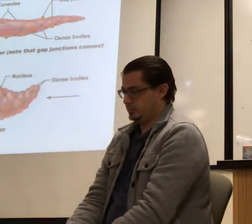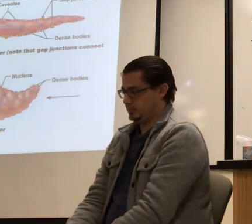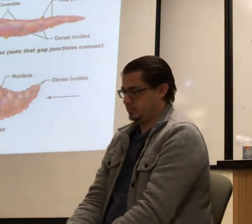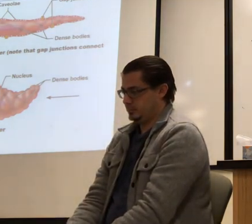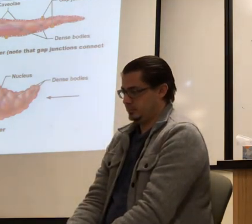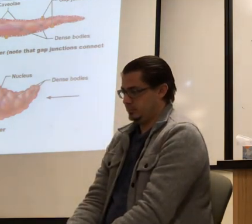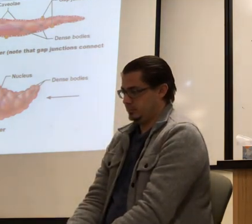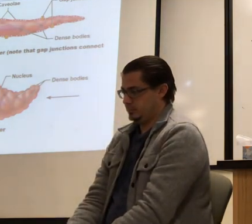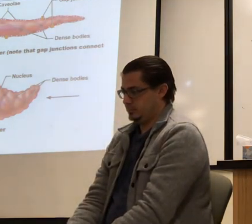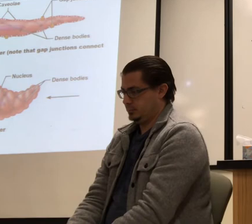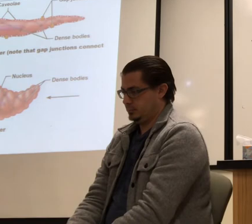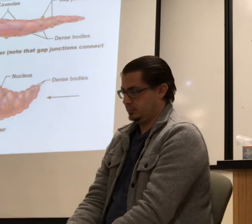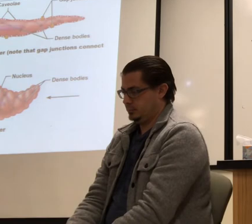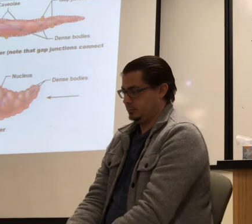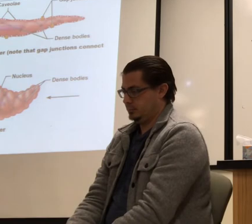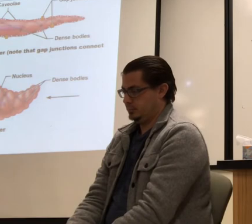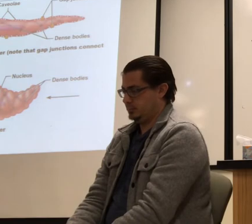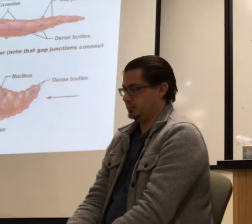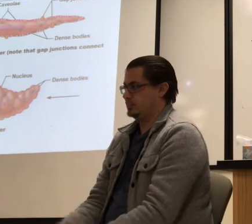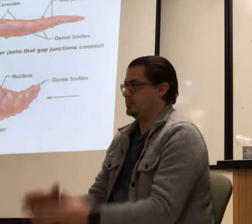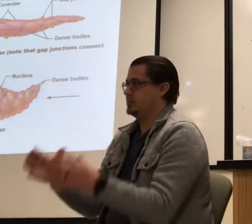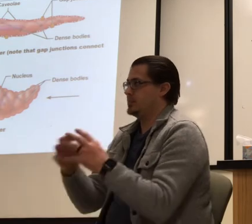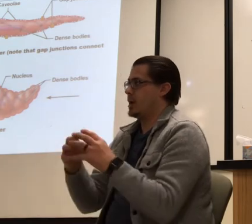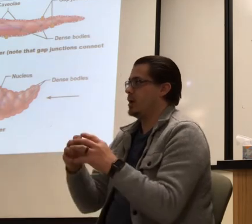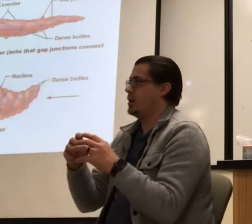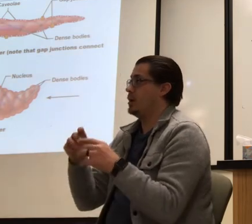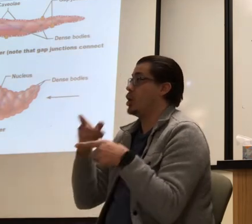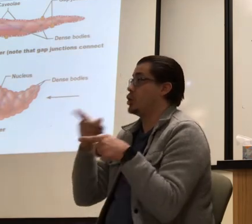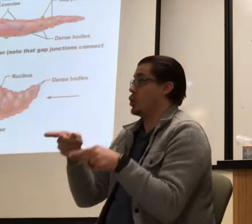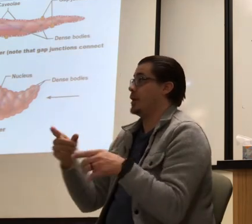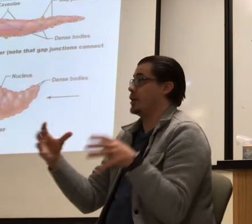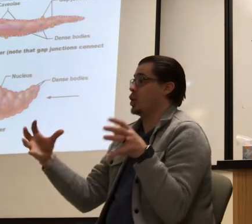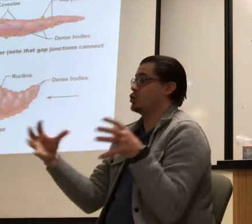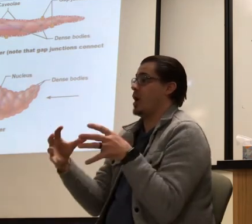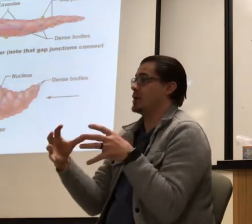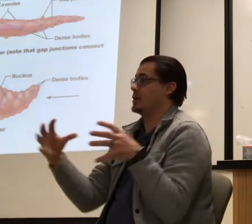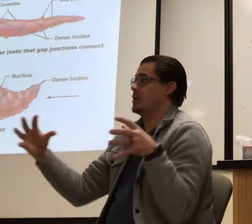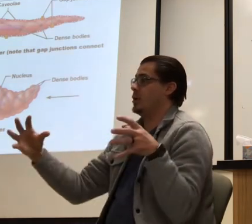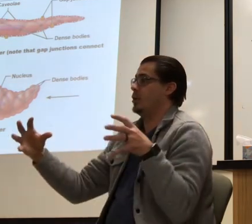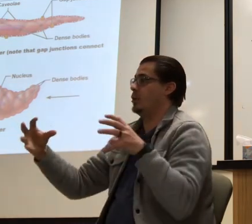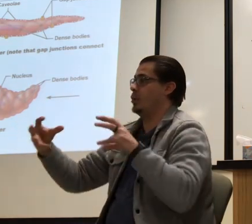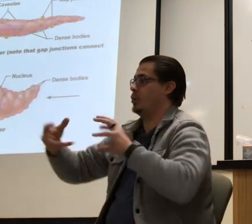So, cell takes a spiral appearance during contraction.